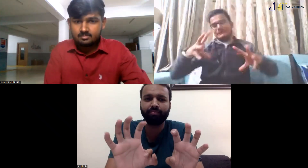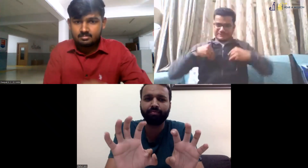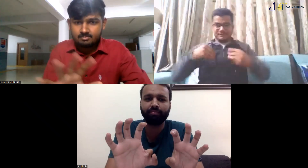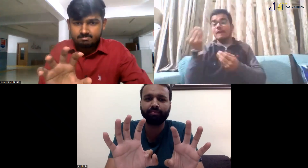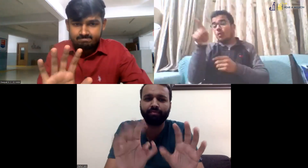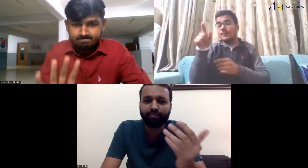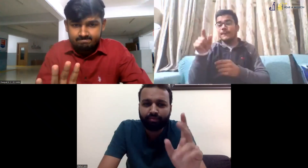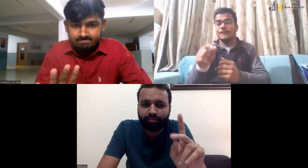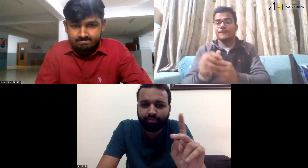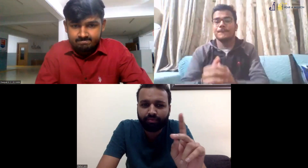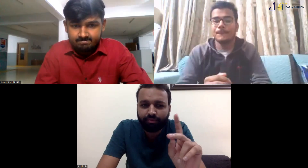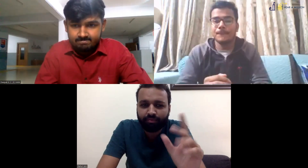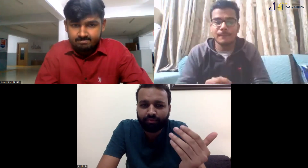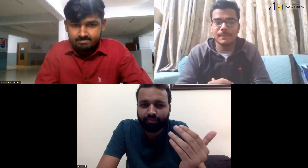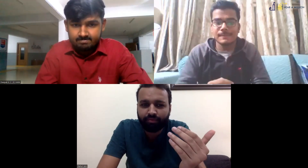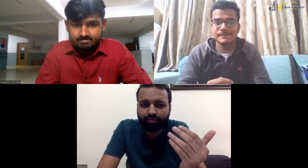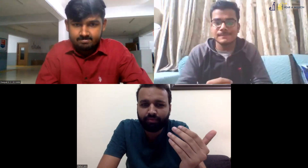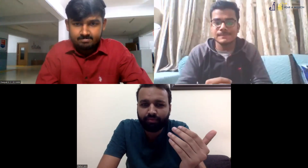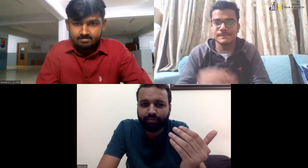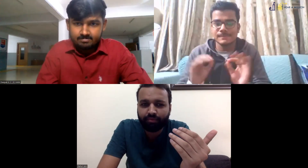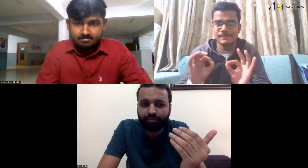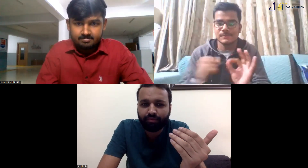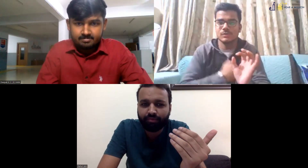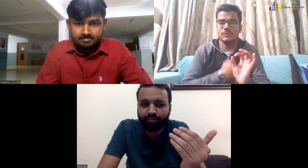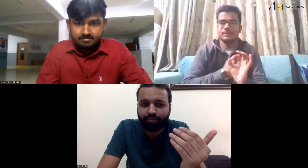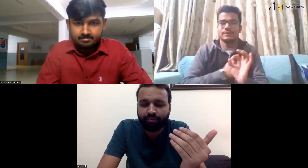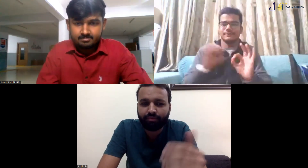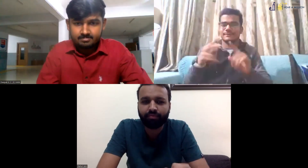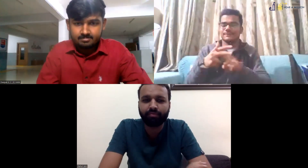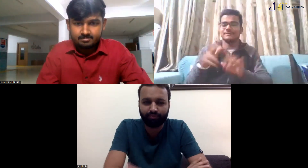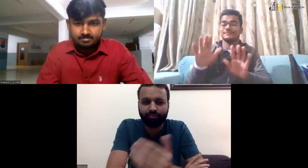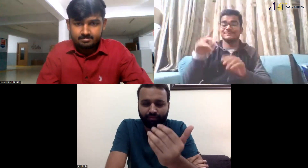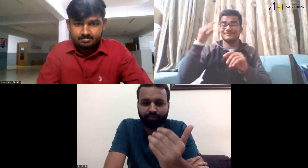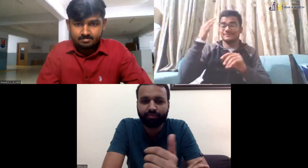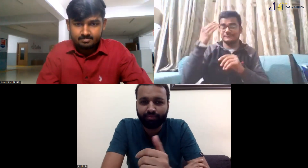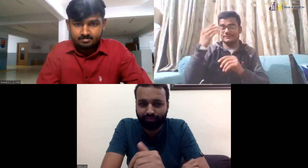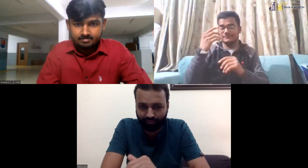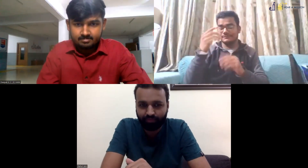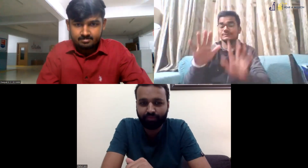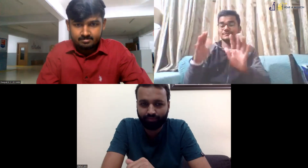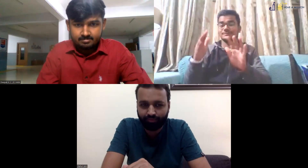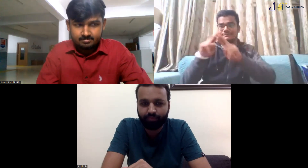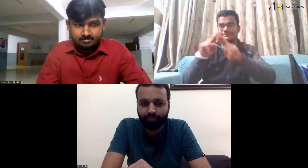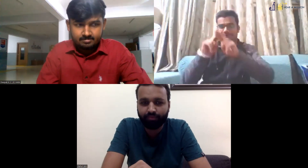mean, I'm sorry, the screen is freezing a little. Can you please repeat the question?